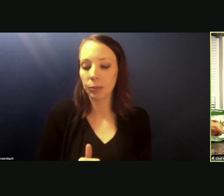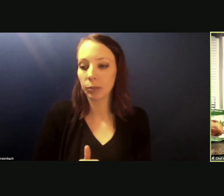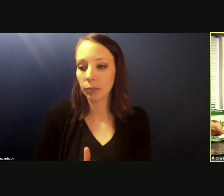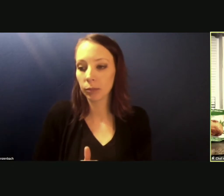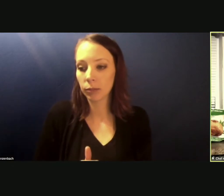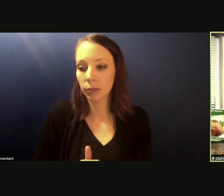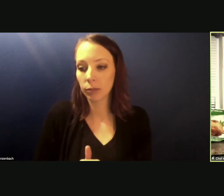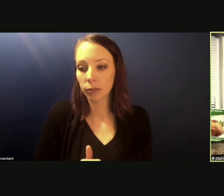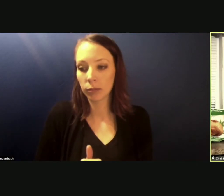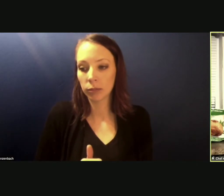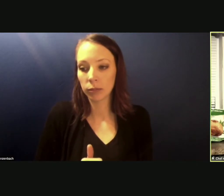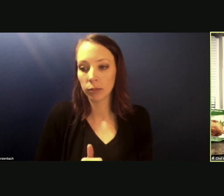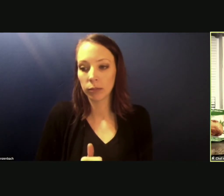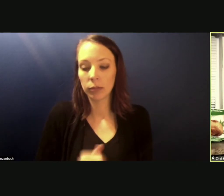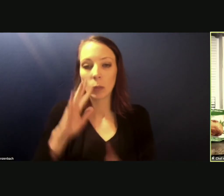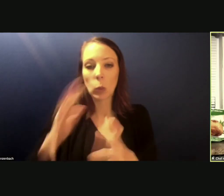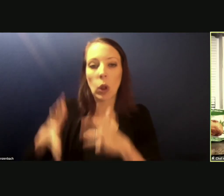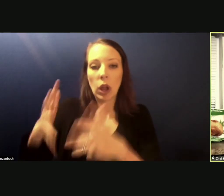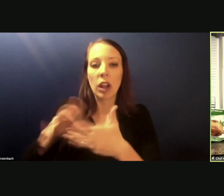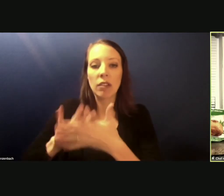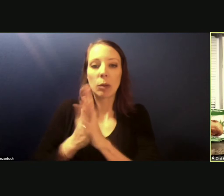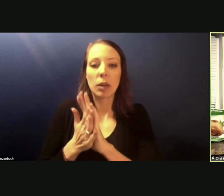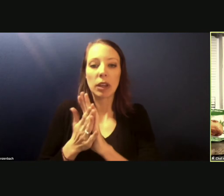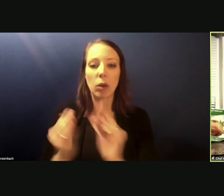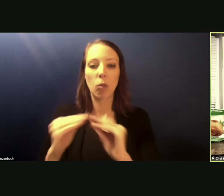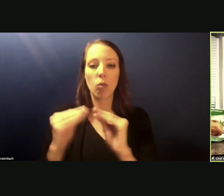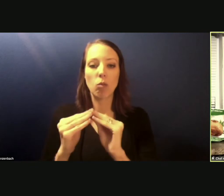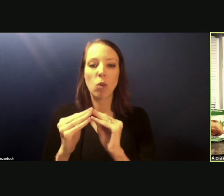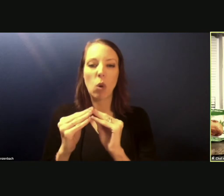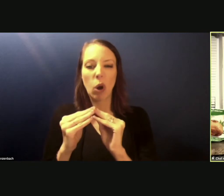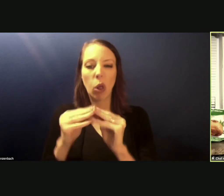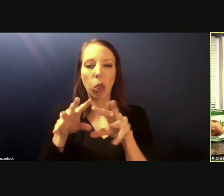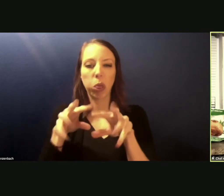And they'll leave them in the fire too long and they just get kind of drippy.